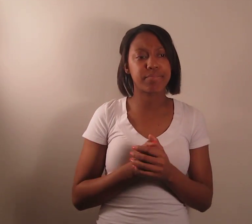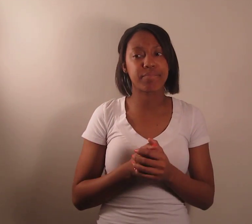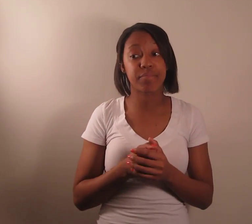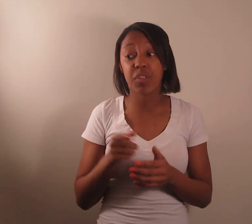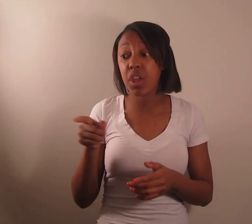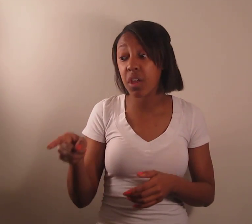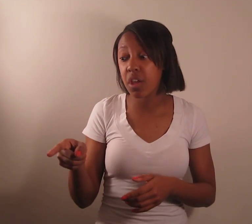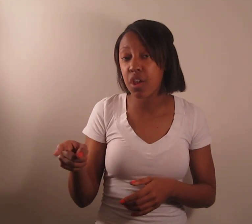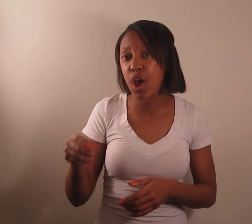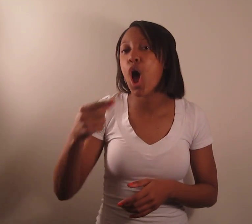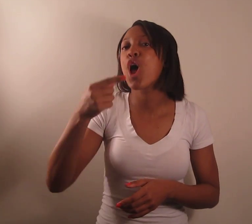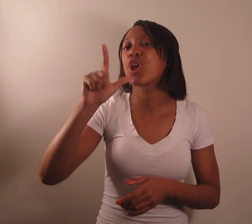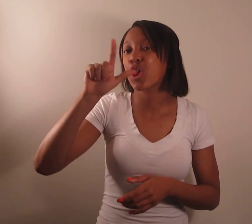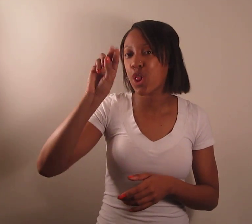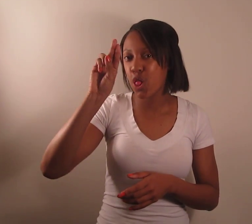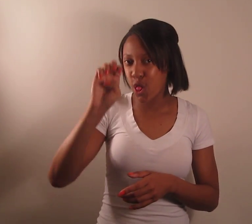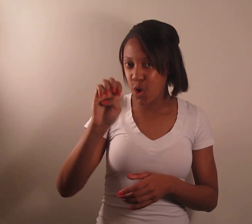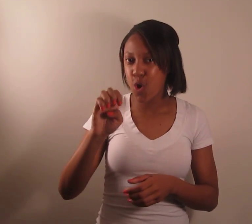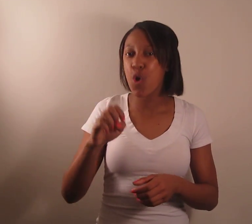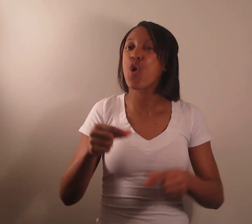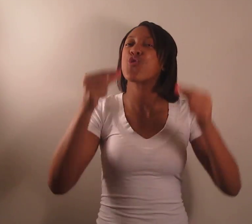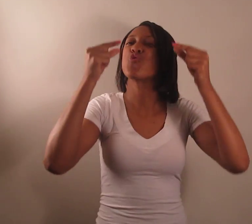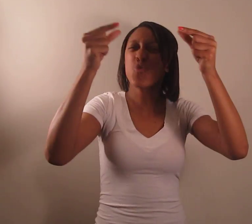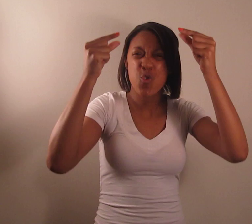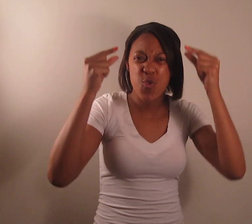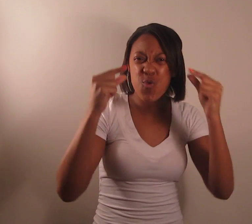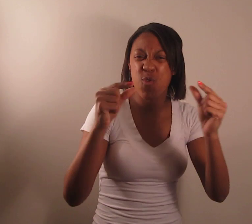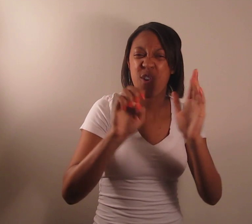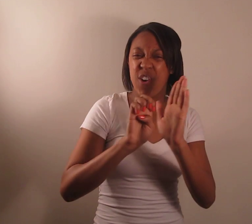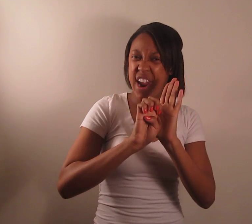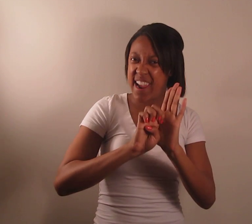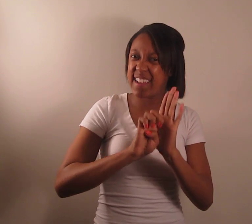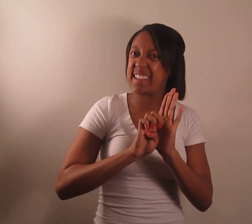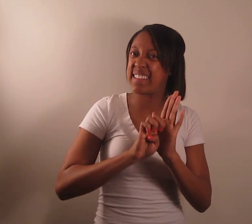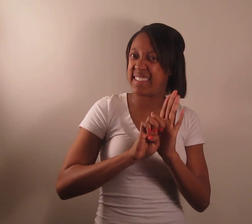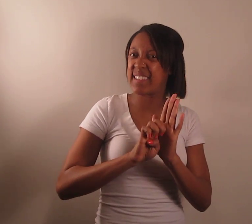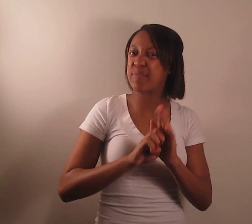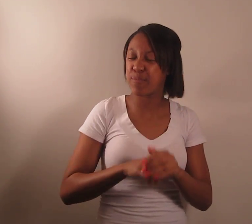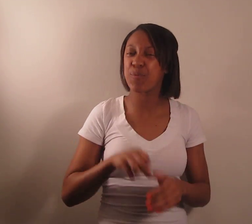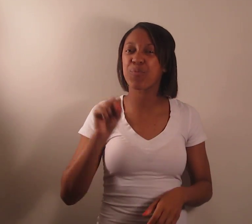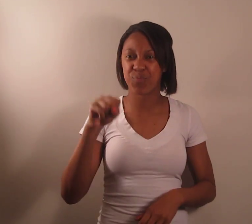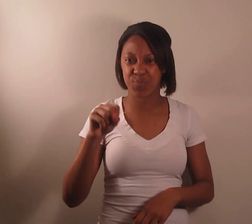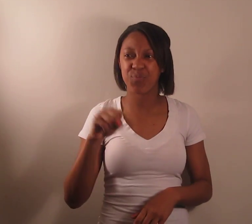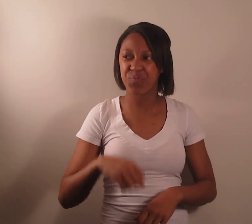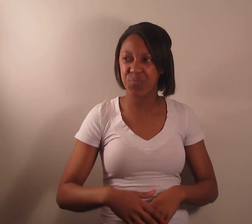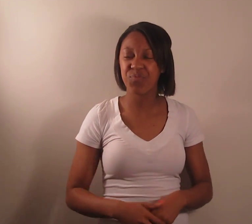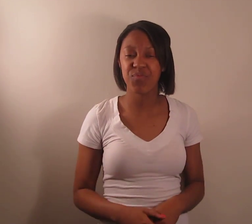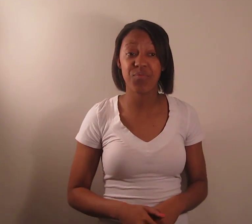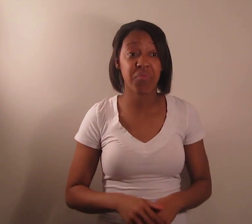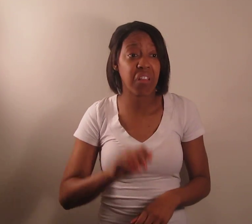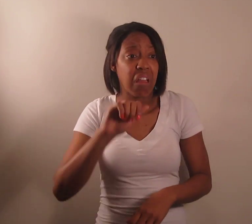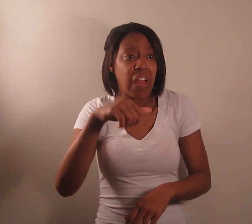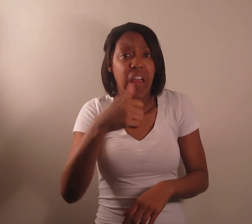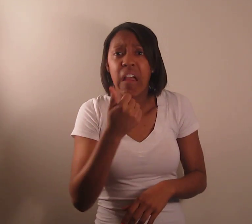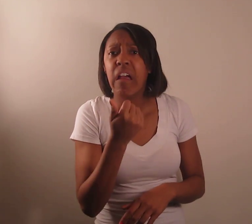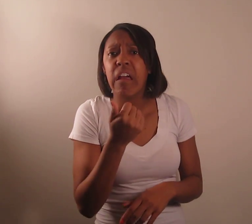Okay, that's a great example. Glue would be a wonderful one to put down for paste. Is there any other types of paste that we can come up with?